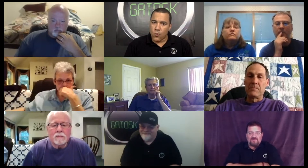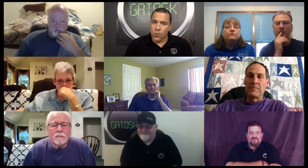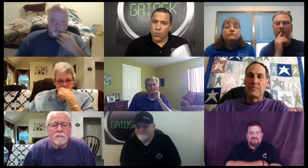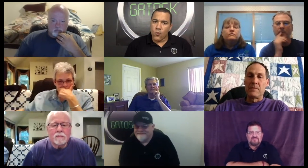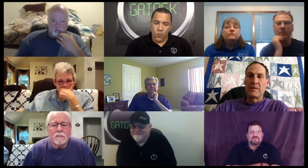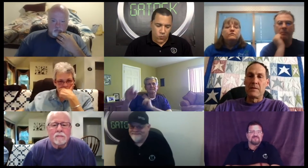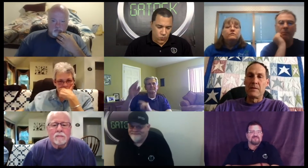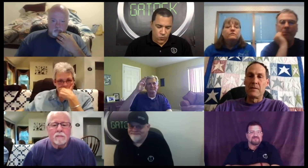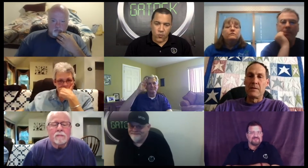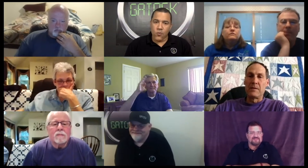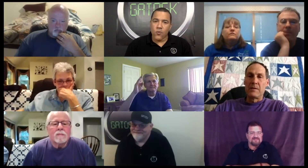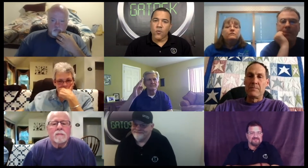here.